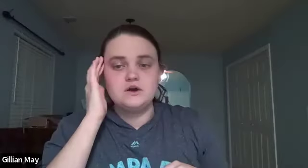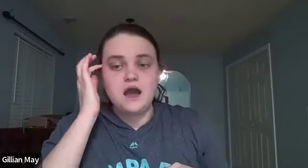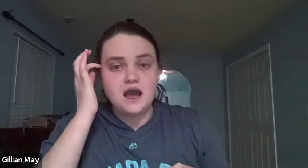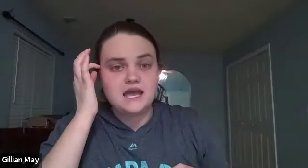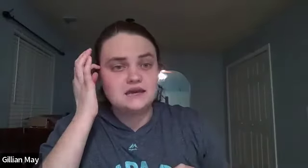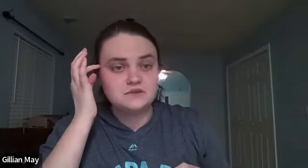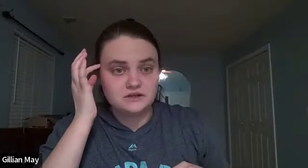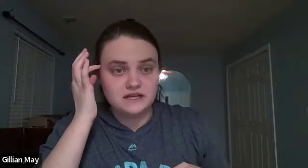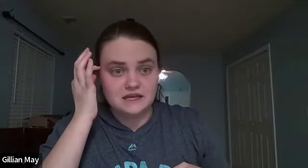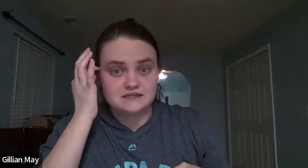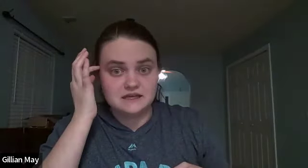So I am learning ASL.